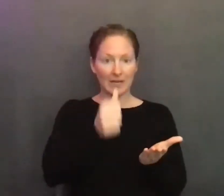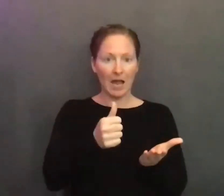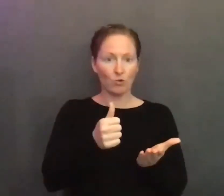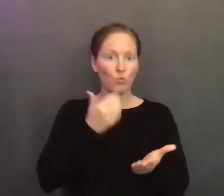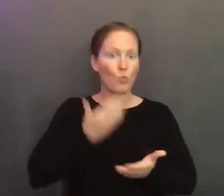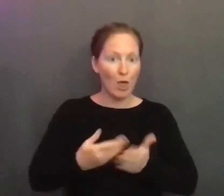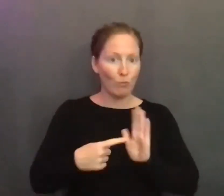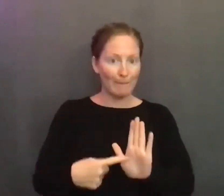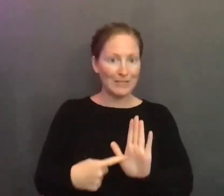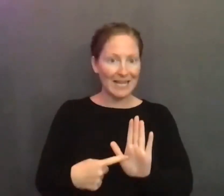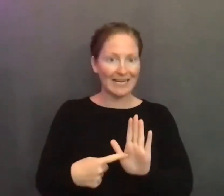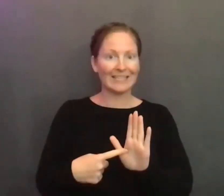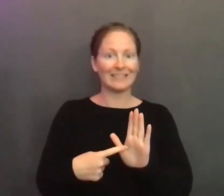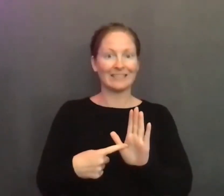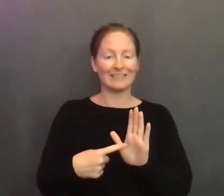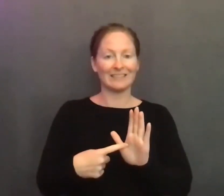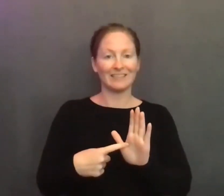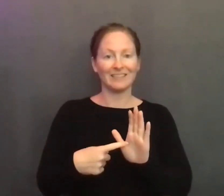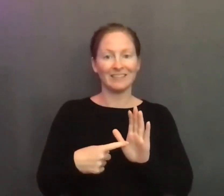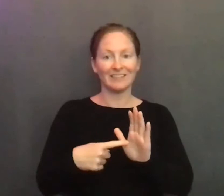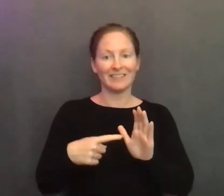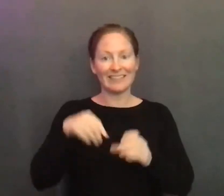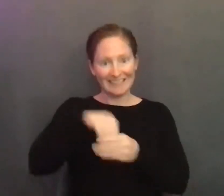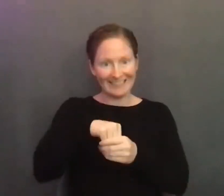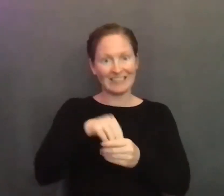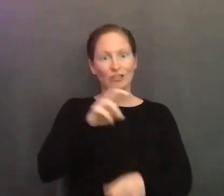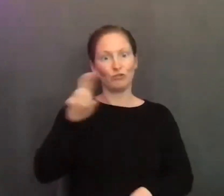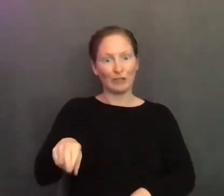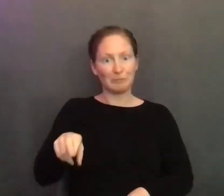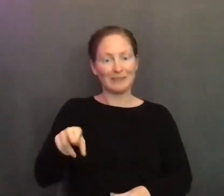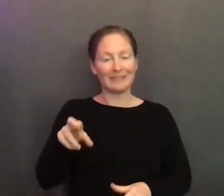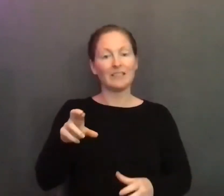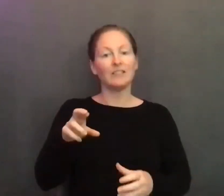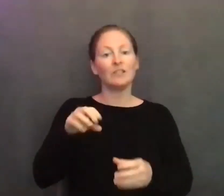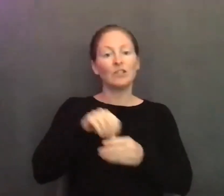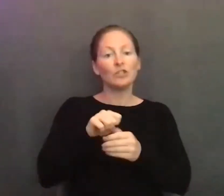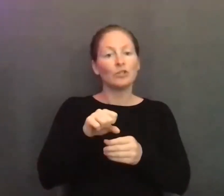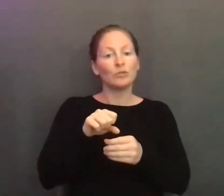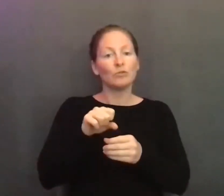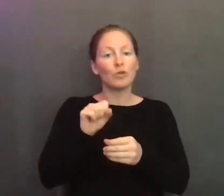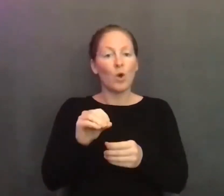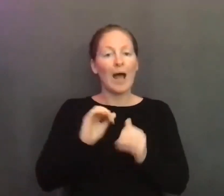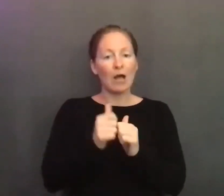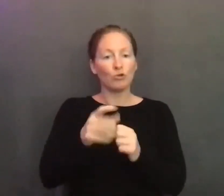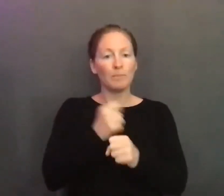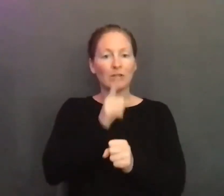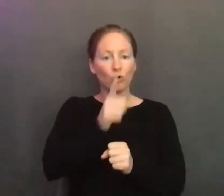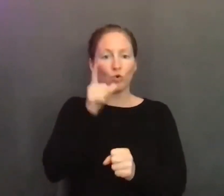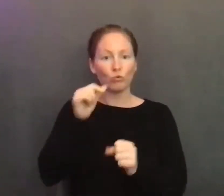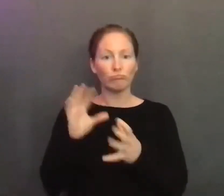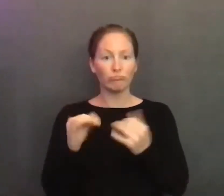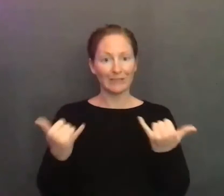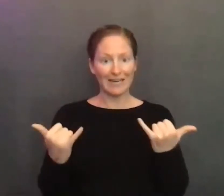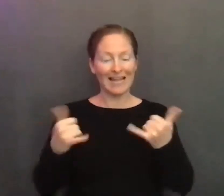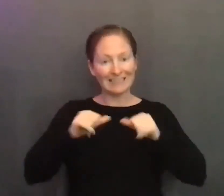represented in the hiring stream of Richmond? So how do we make sure that those voices that you're hearing from tonight are still elevated